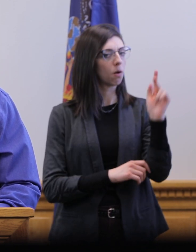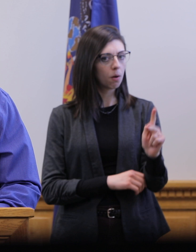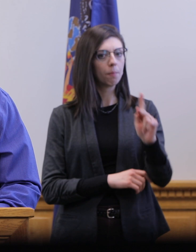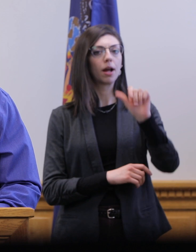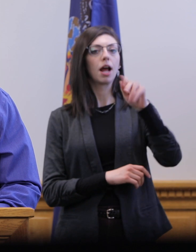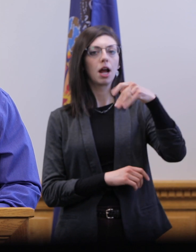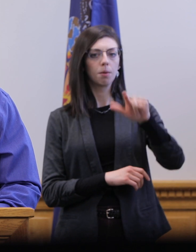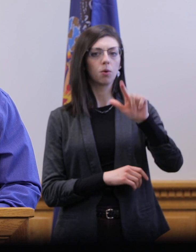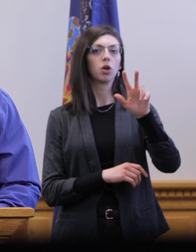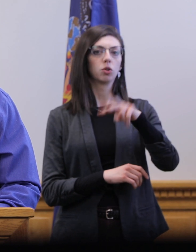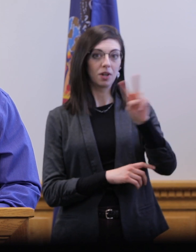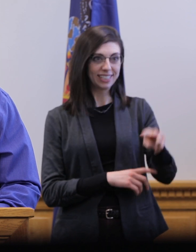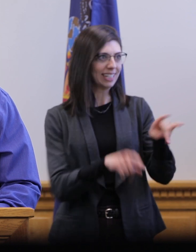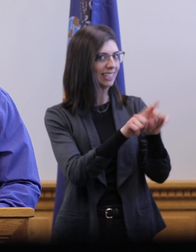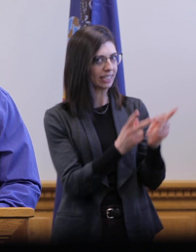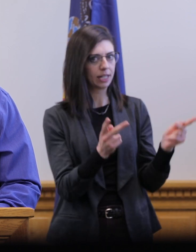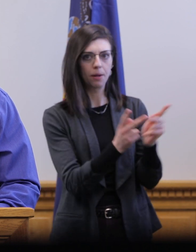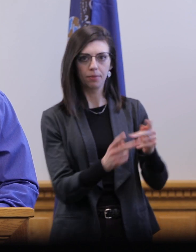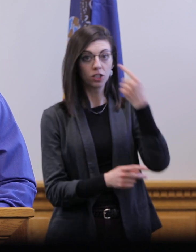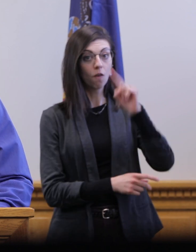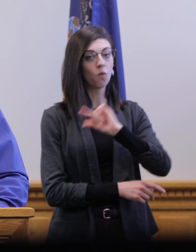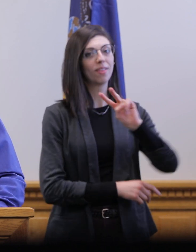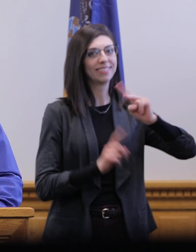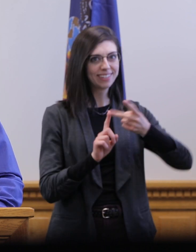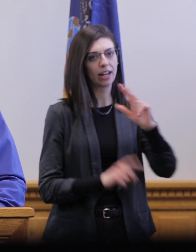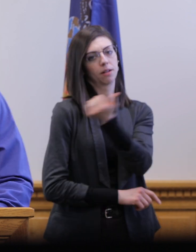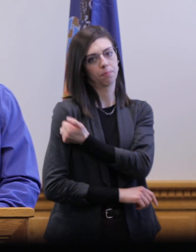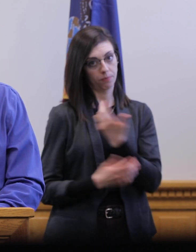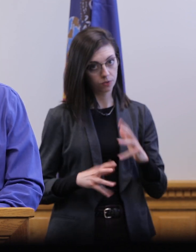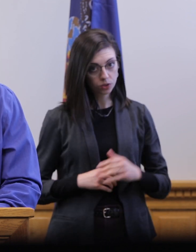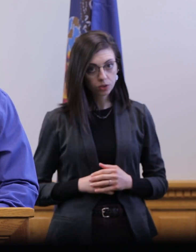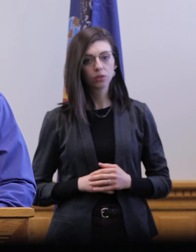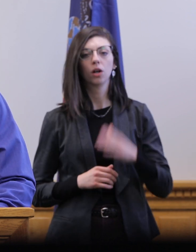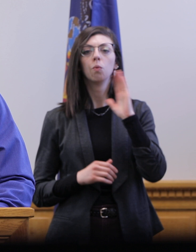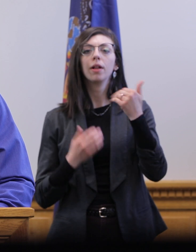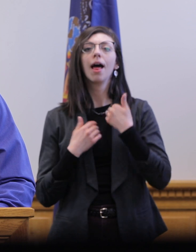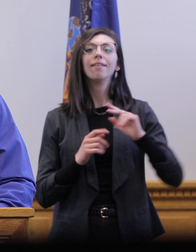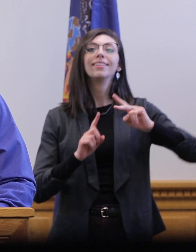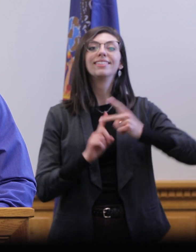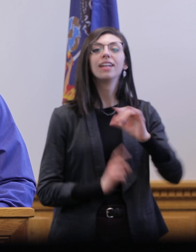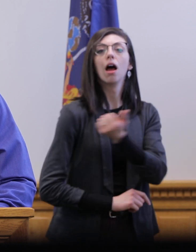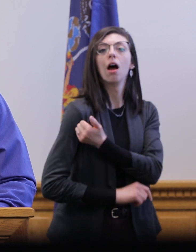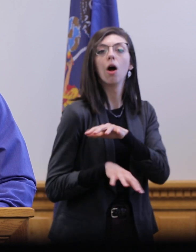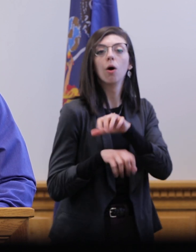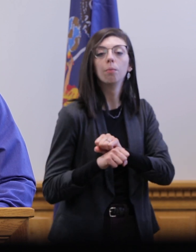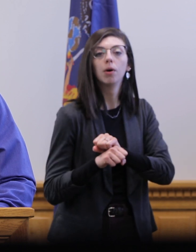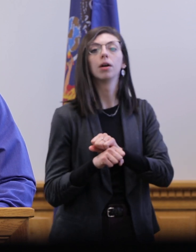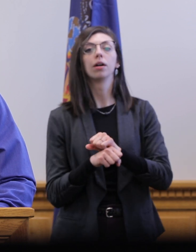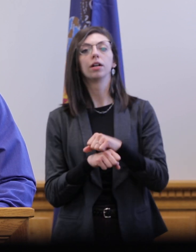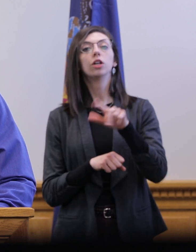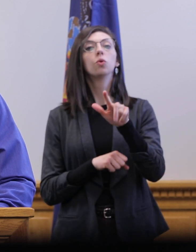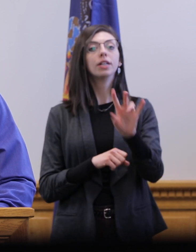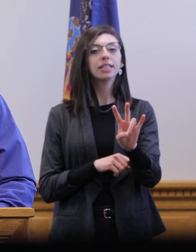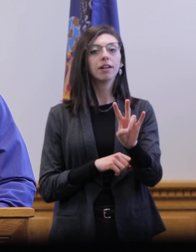22nd at the same location. We will be offering first dose appointments this Saturday, March 27th, from